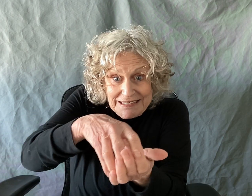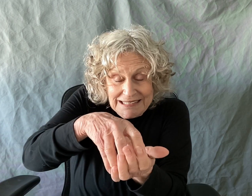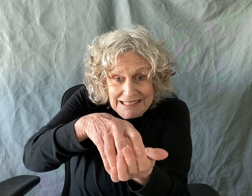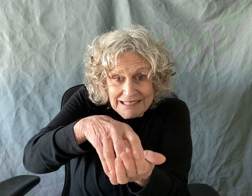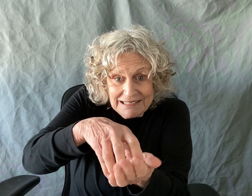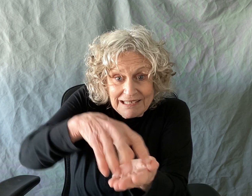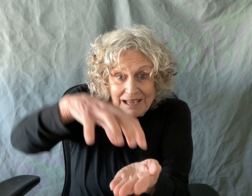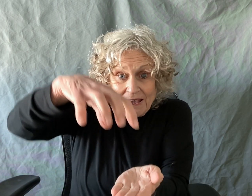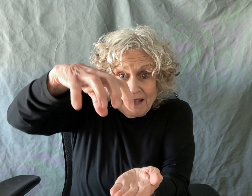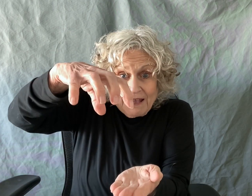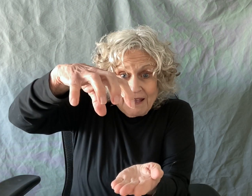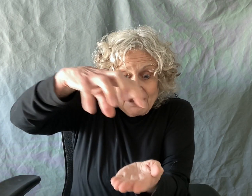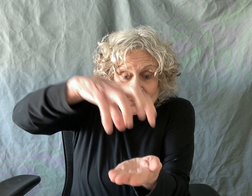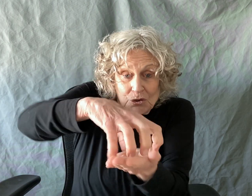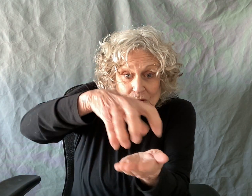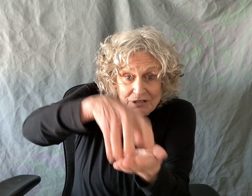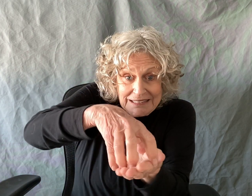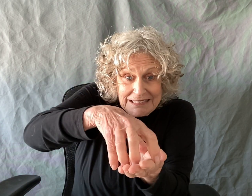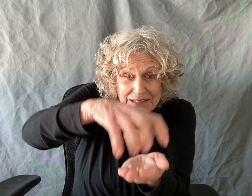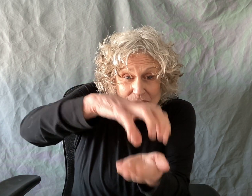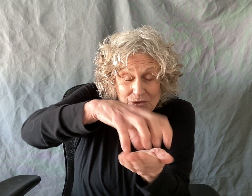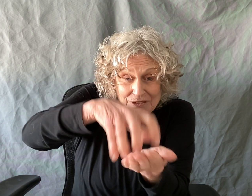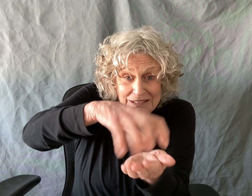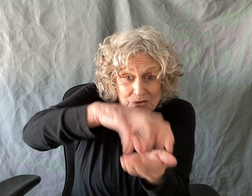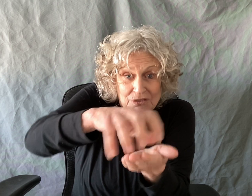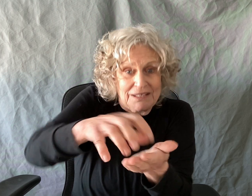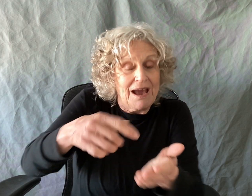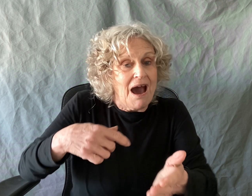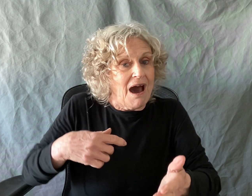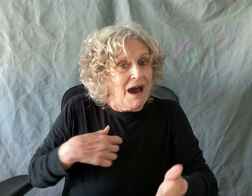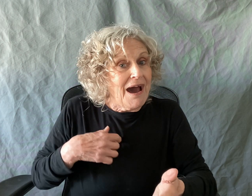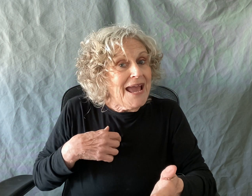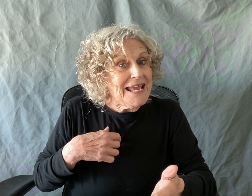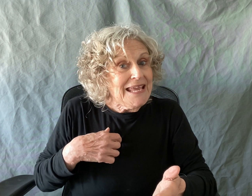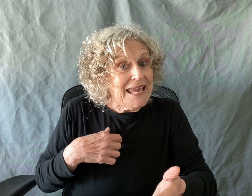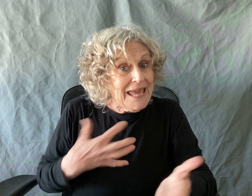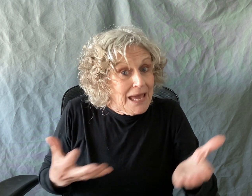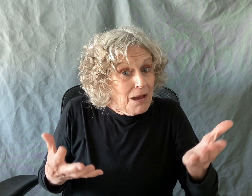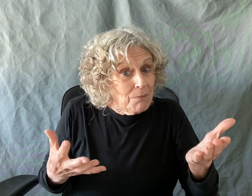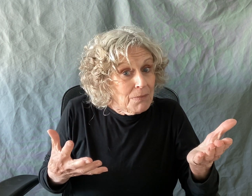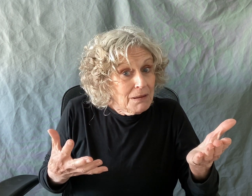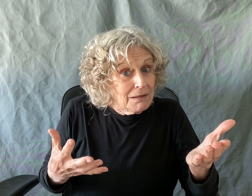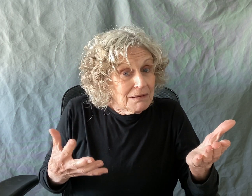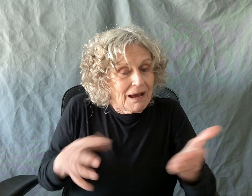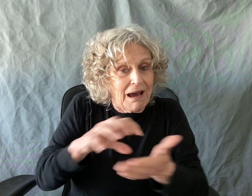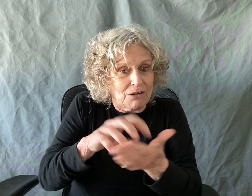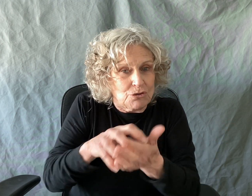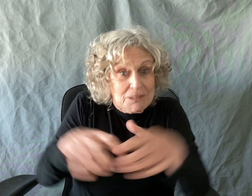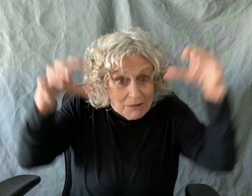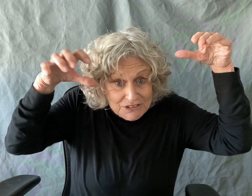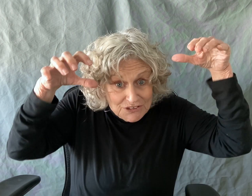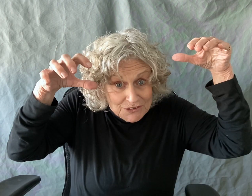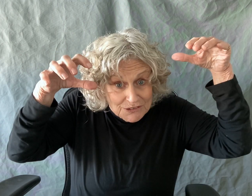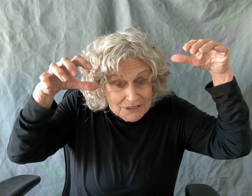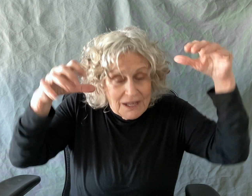Cookie, cookie, cookie, cookie. I am a cookie monster.